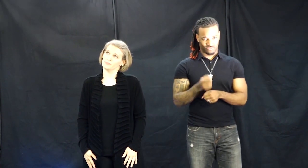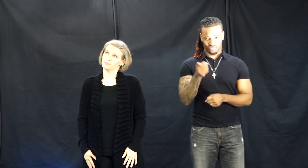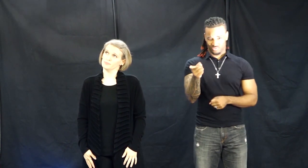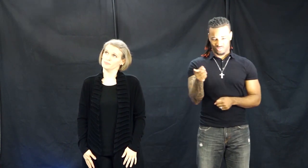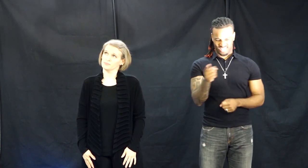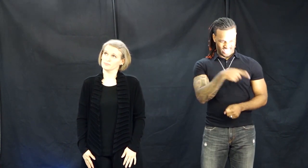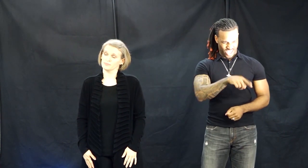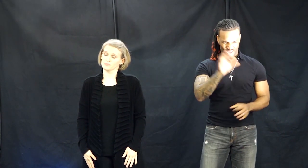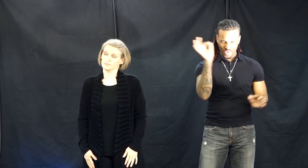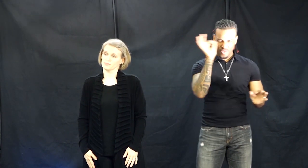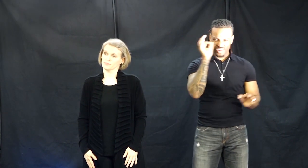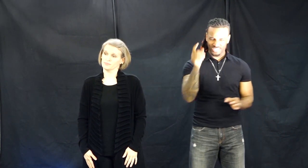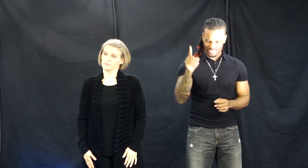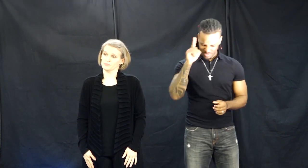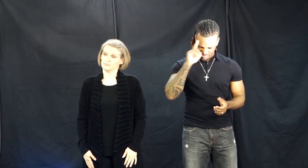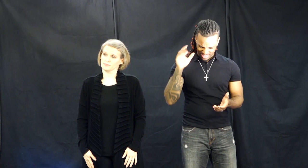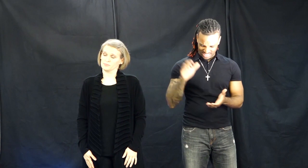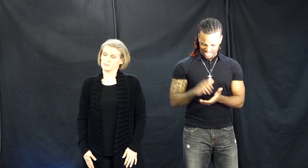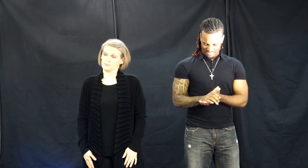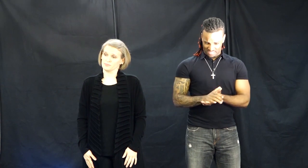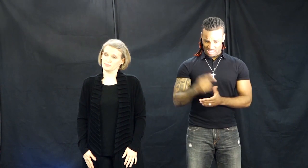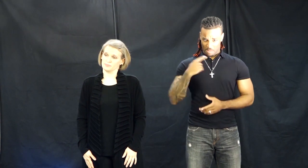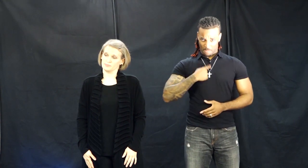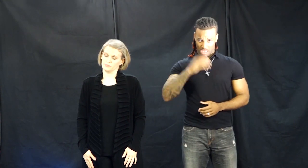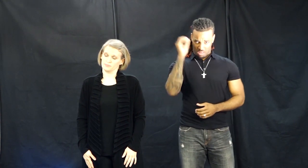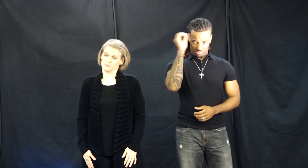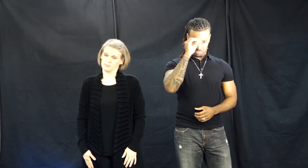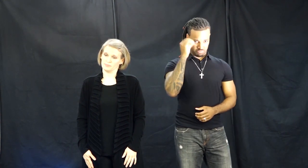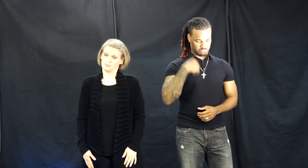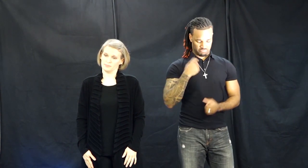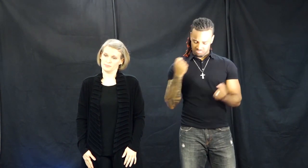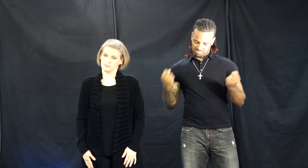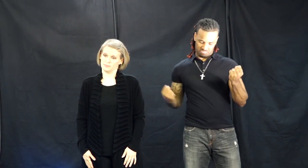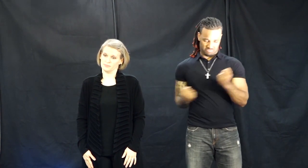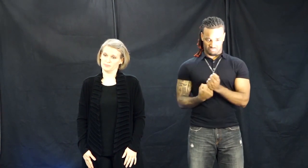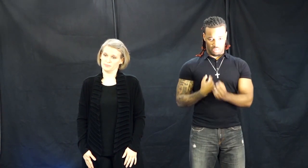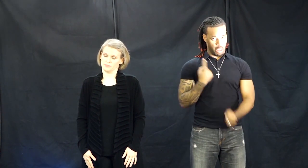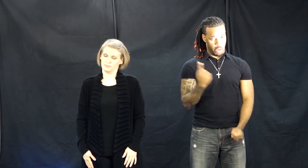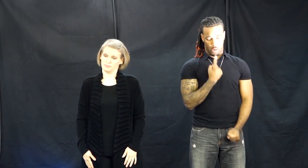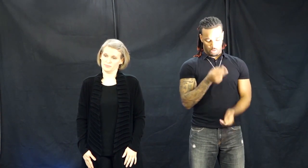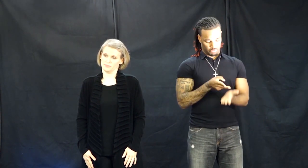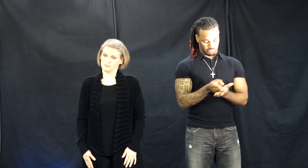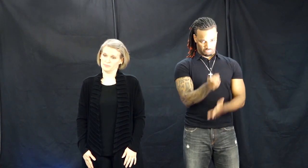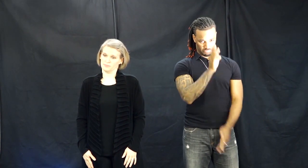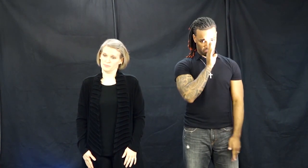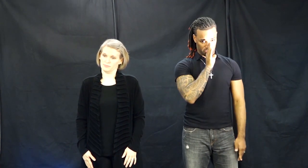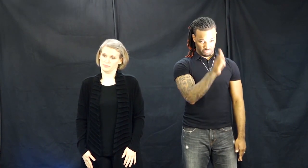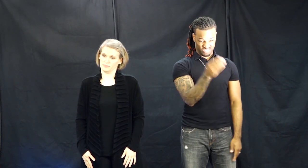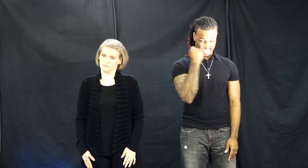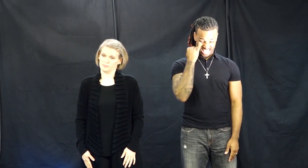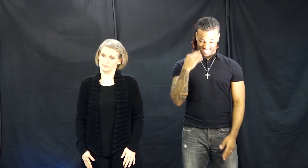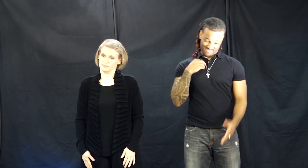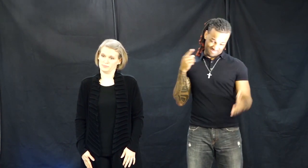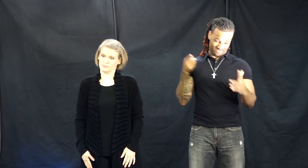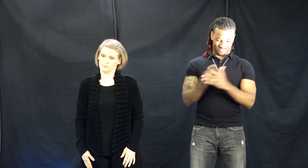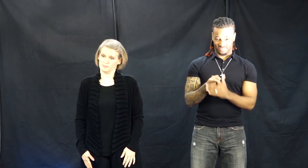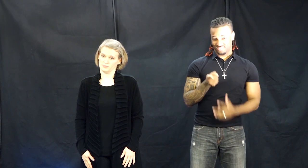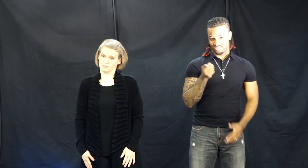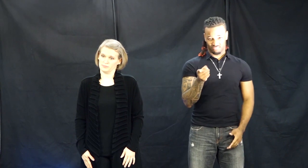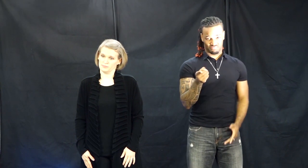No one knows what you believe. I will not equivocate on my opinion. I have always worn it on my sleeve. Even if I said what you think I said,